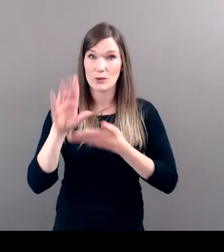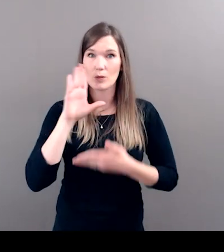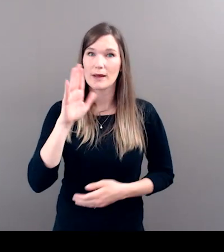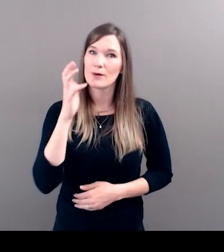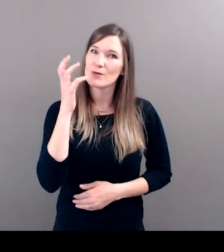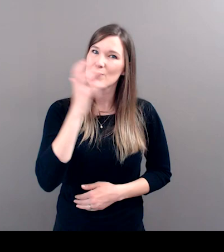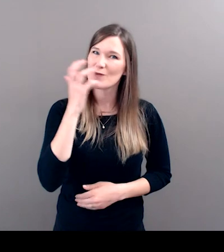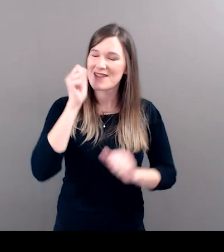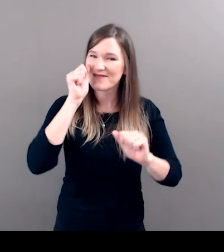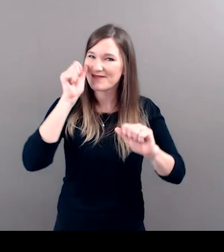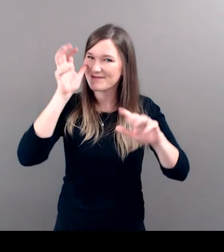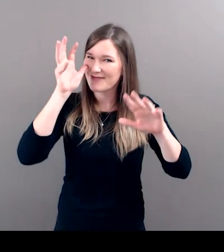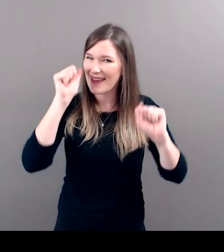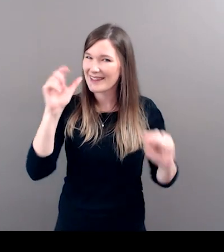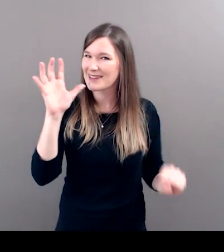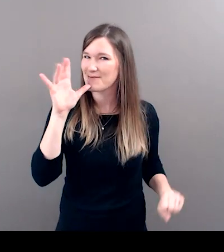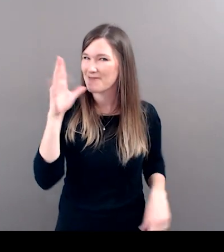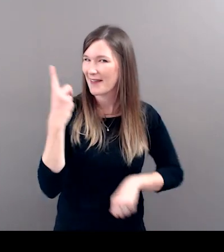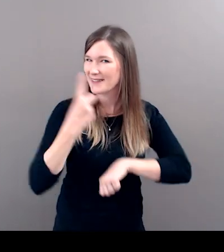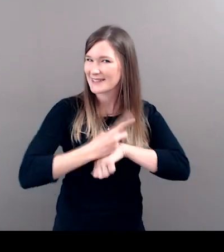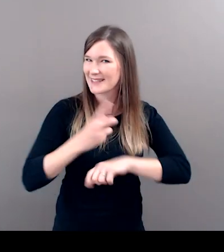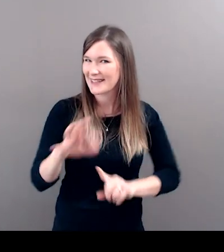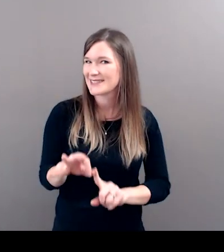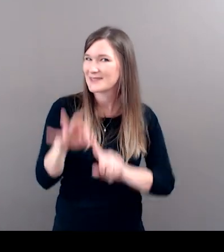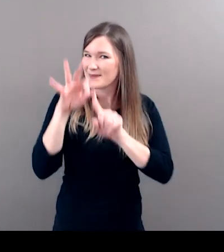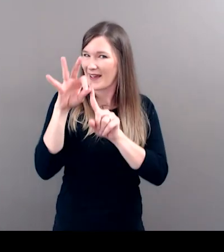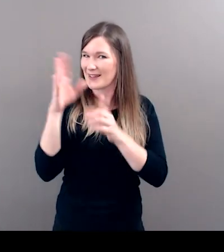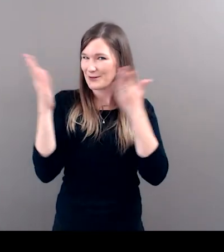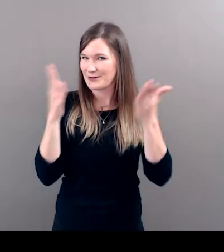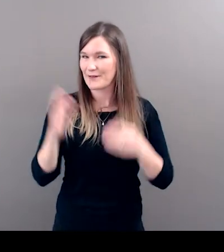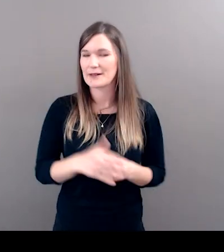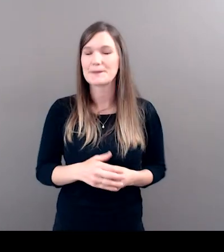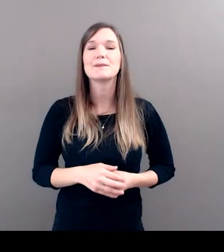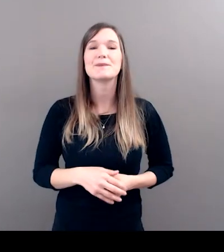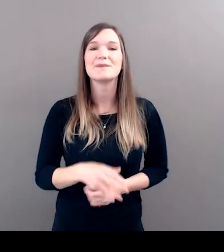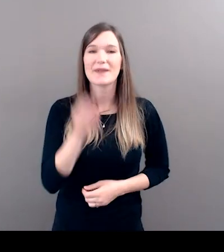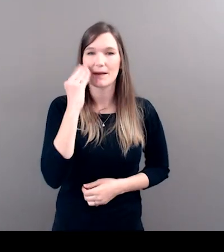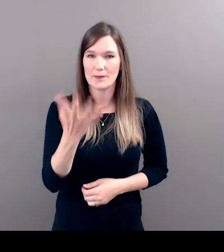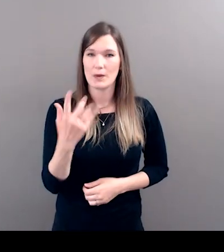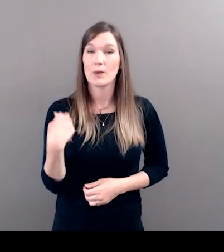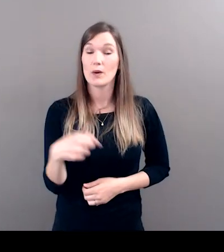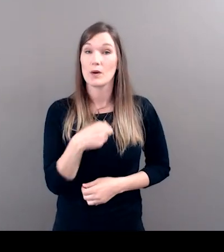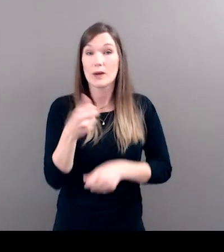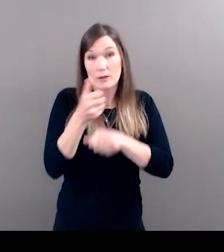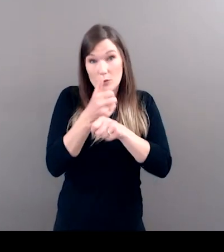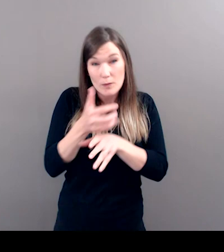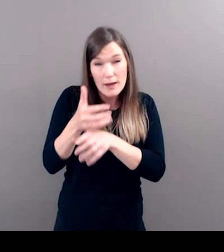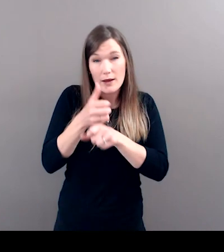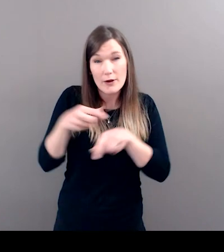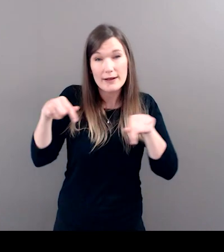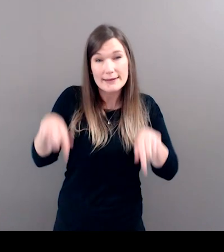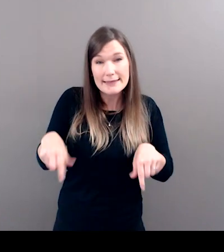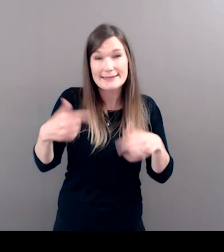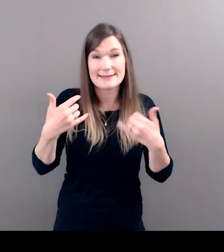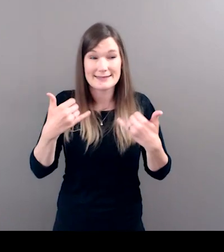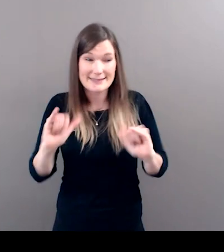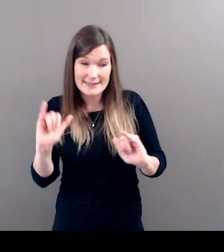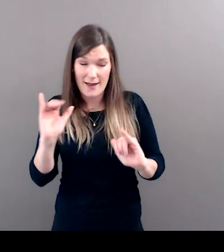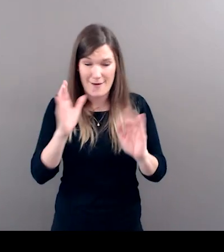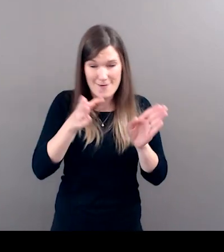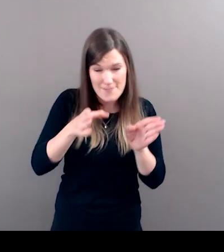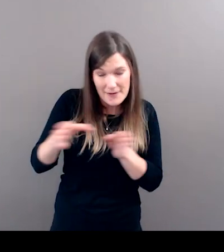Mother's Day special. And I'm going to tell you, when we were preparing this and we're still putting it together, I was in tears. It's going to be